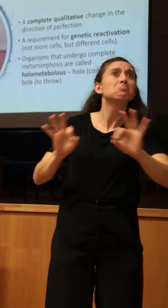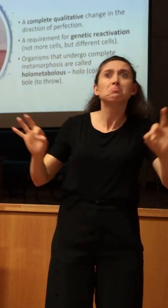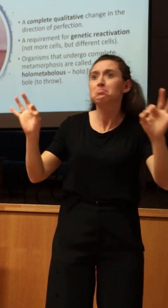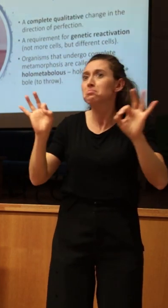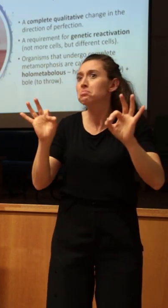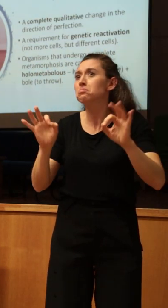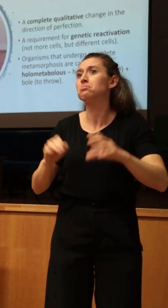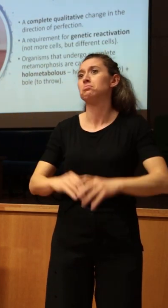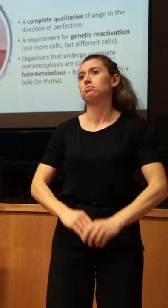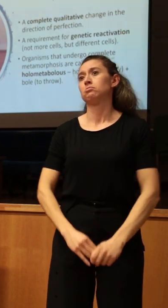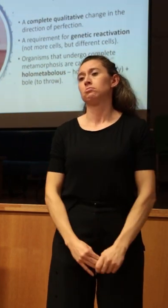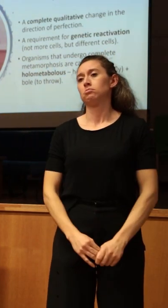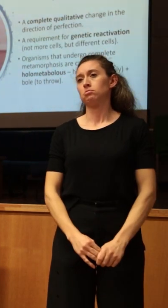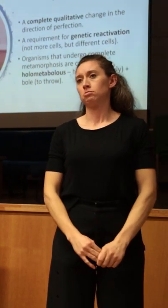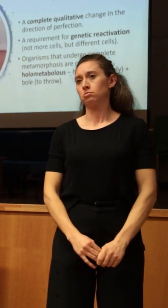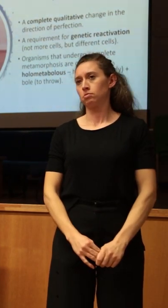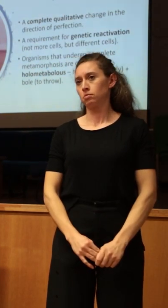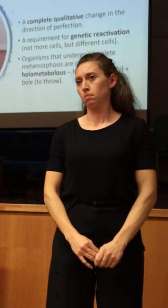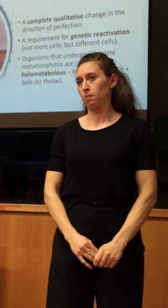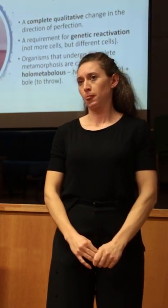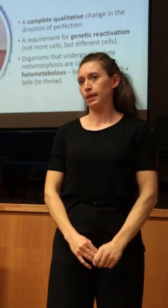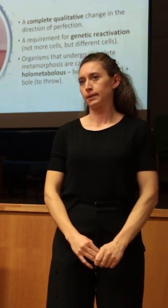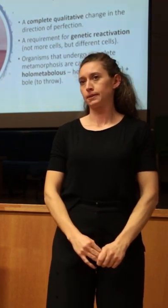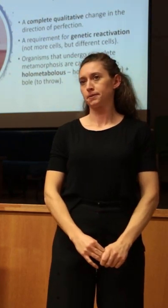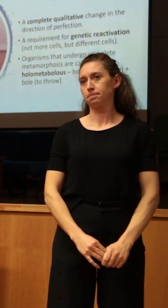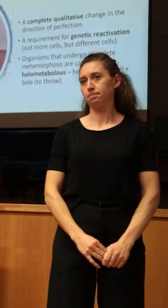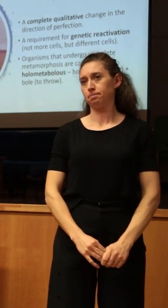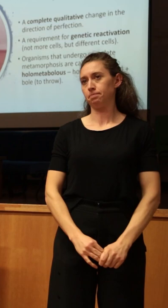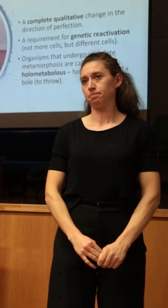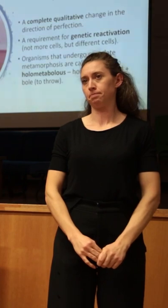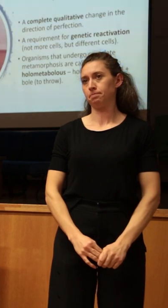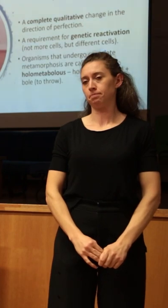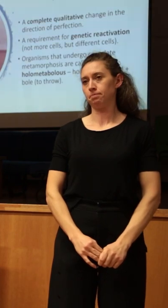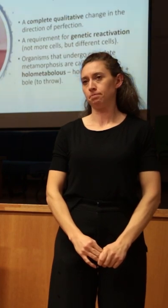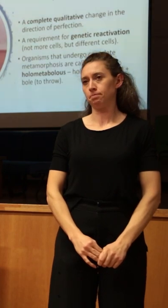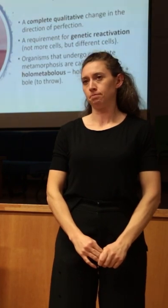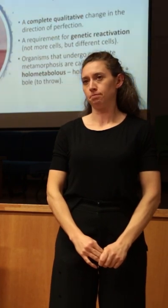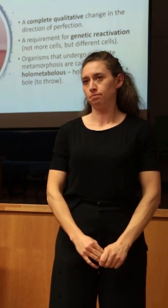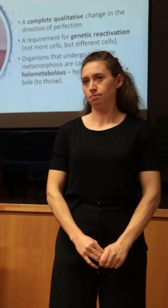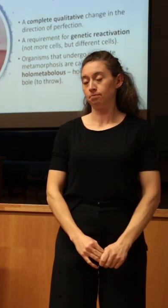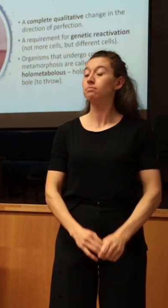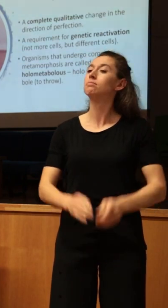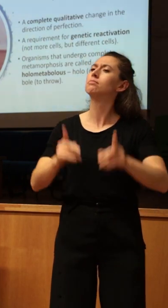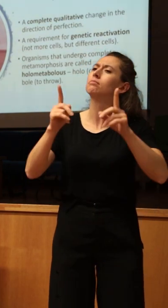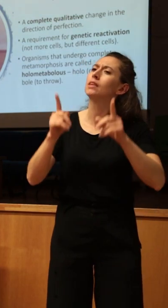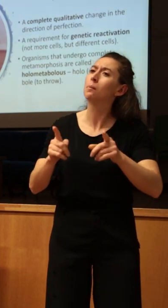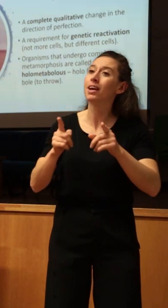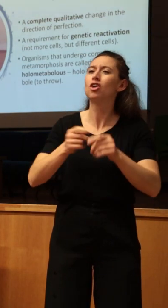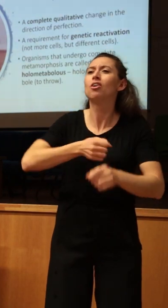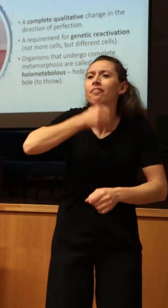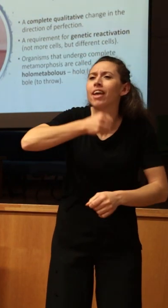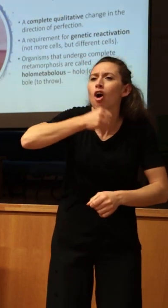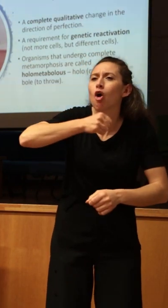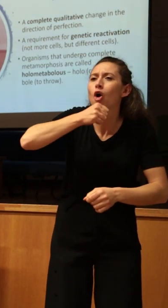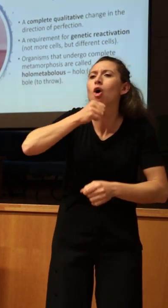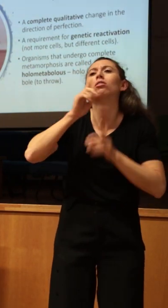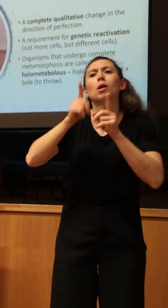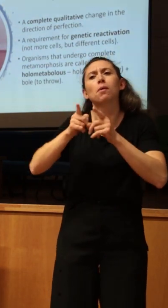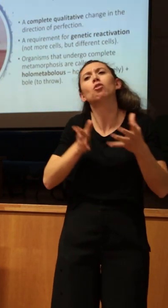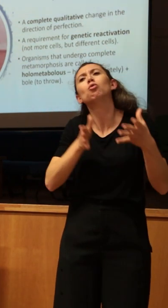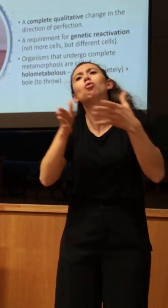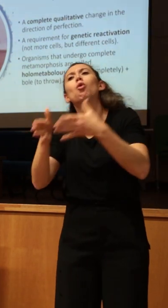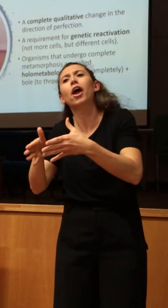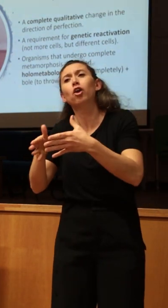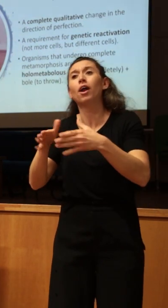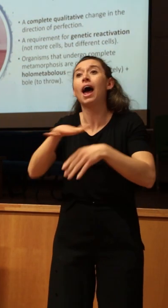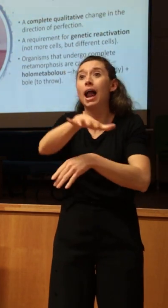went to the big village square to pray for rain. También los ancianos fueron entonces